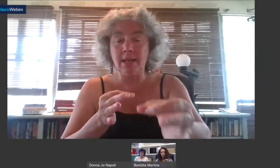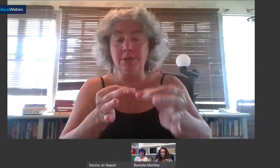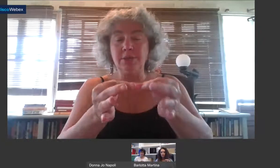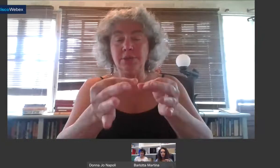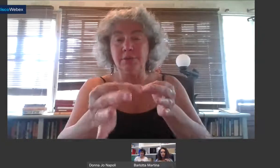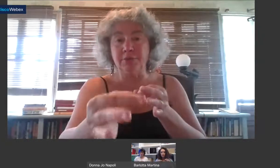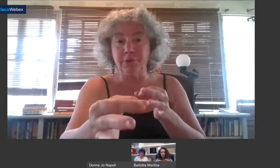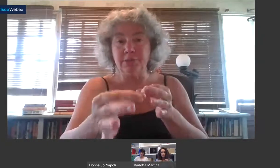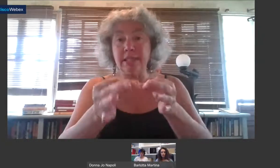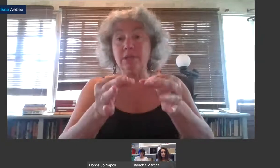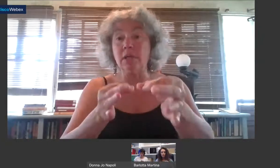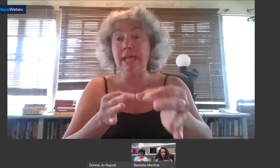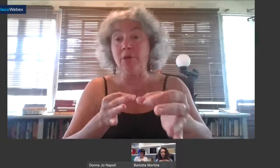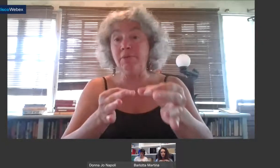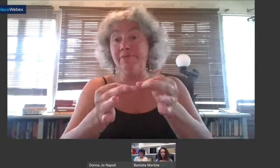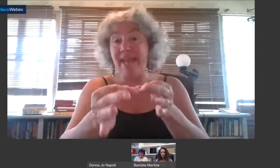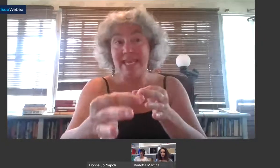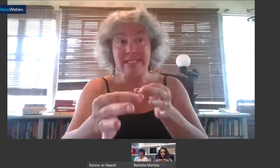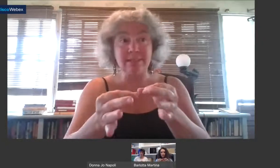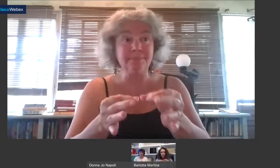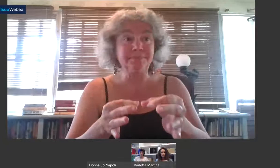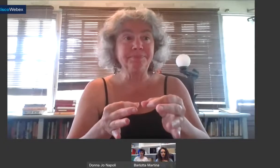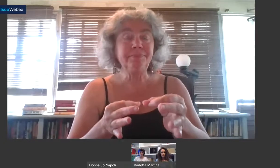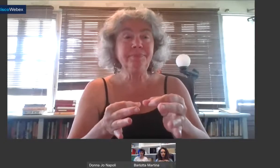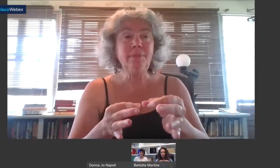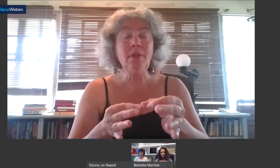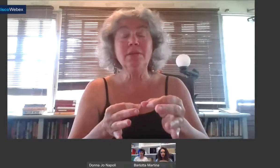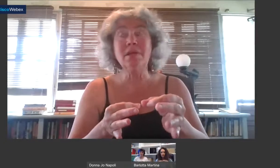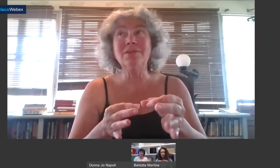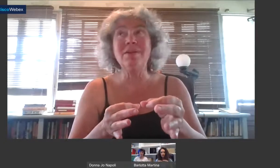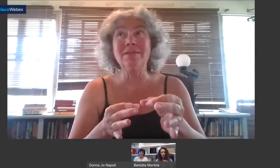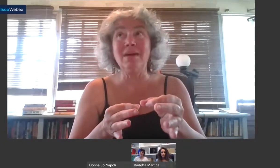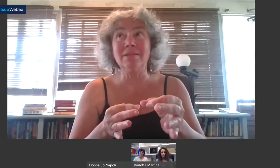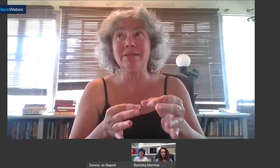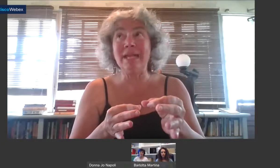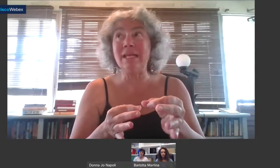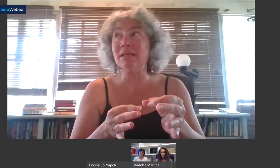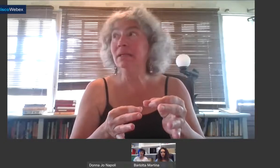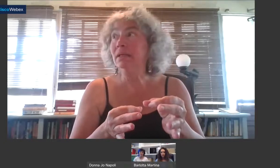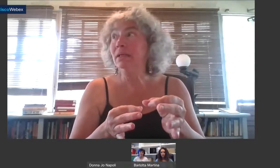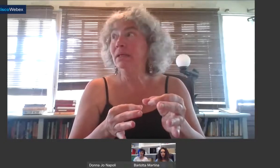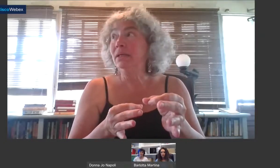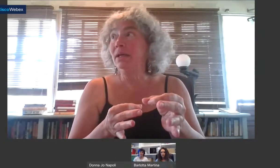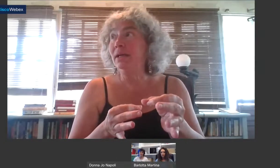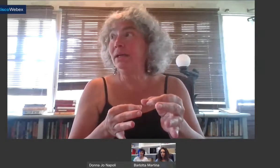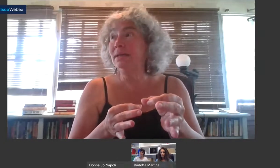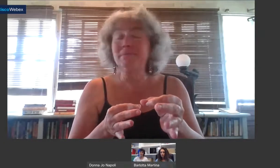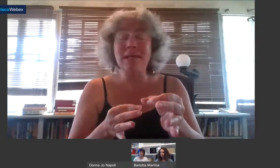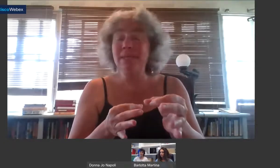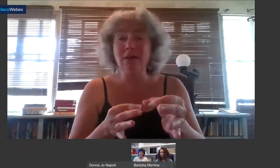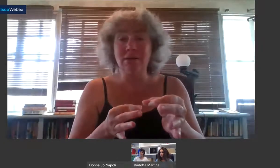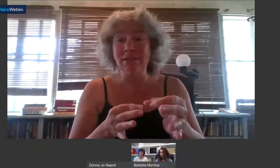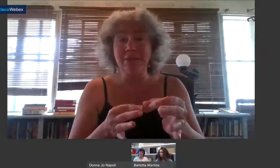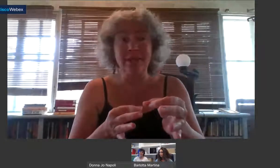you just reverse. That's called out of phase. It's also called alternating. It may be called other things